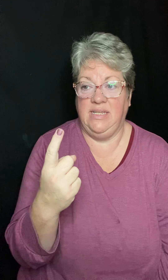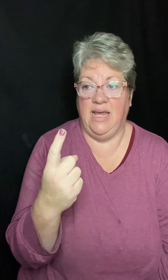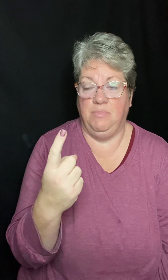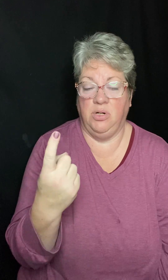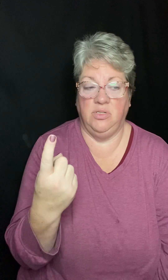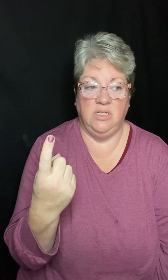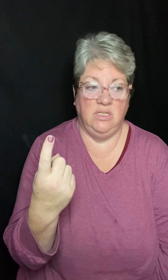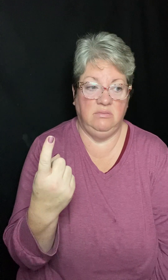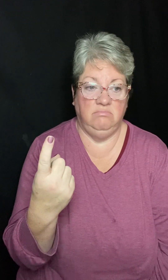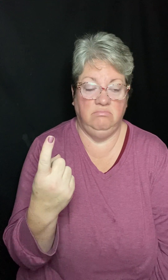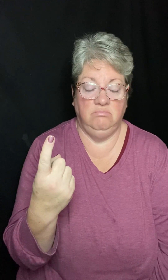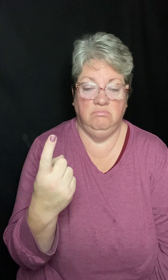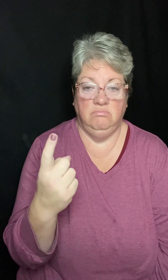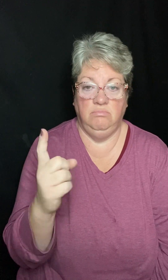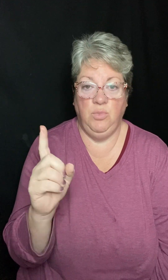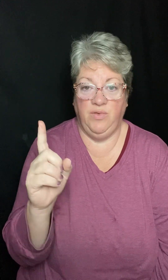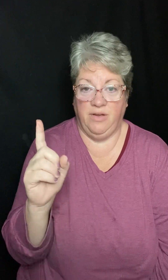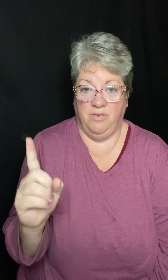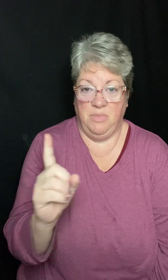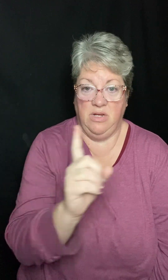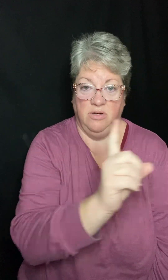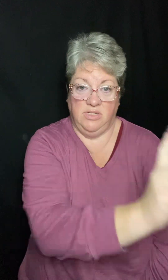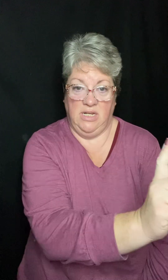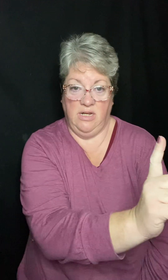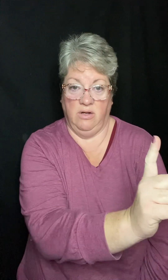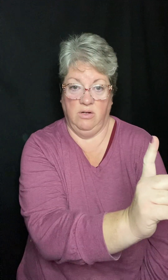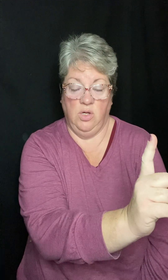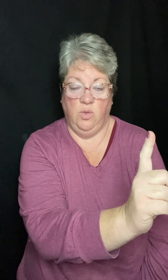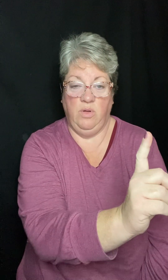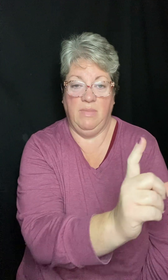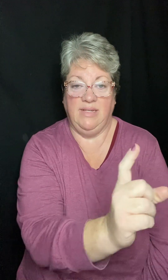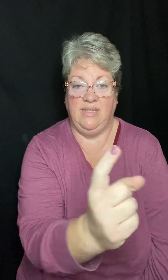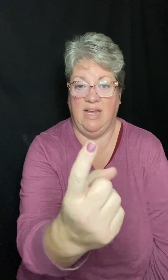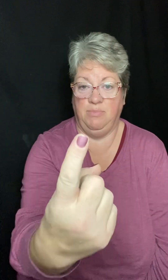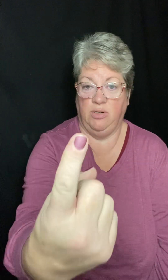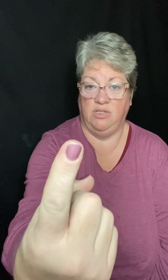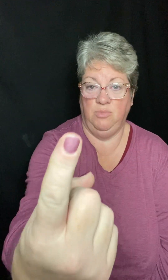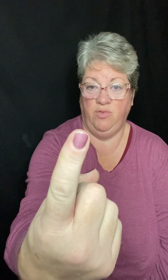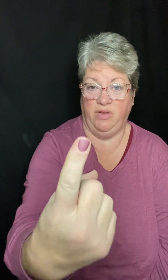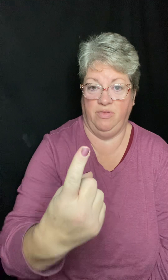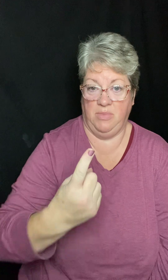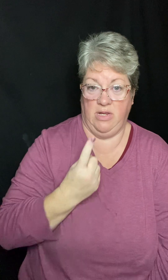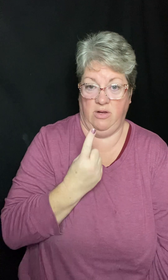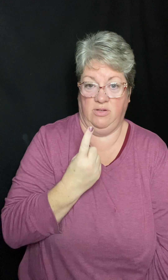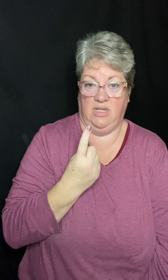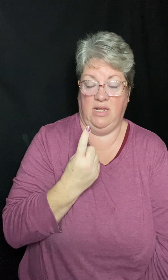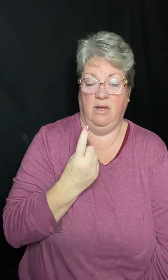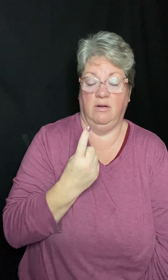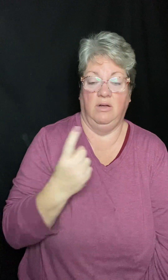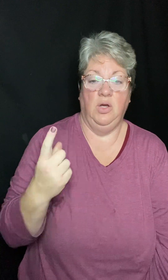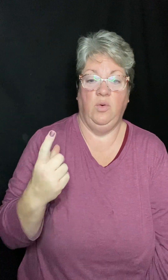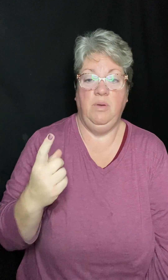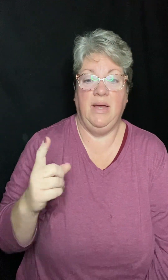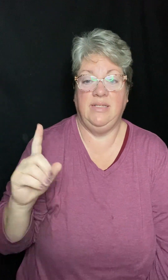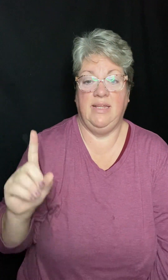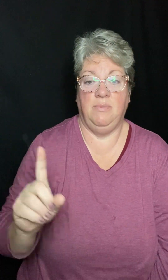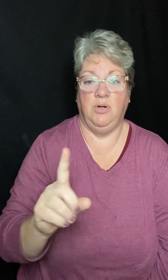that person moving from here to here. We might see that person moving from here to here. We might see that